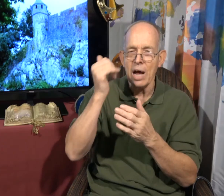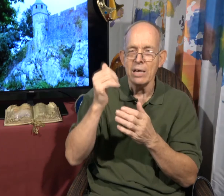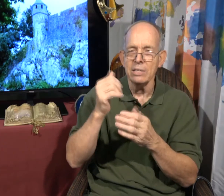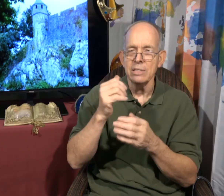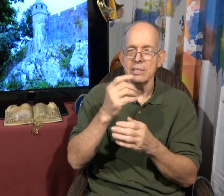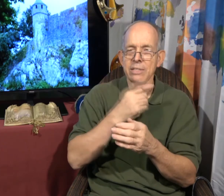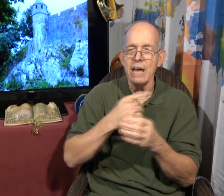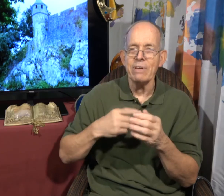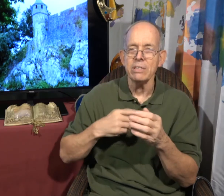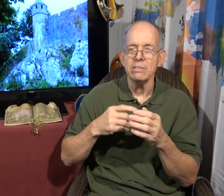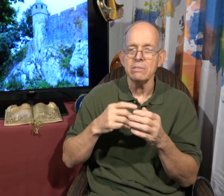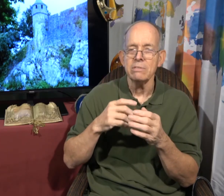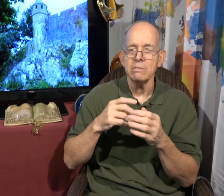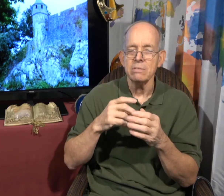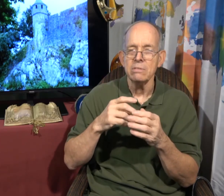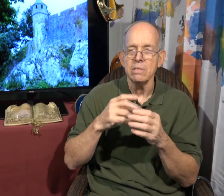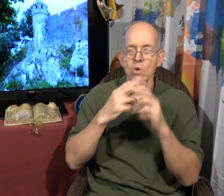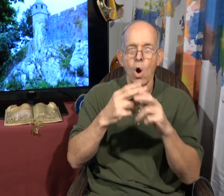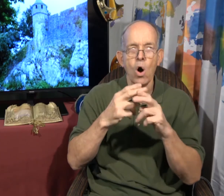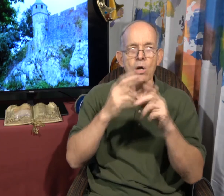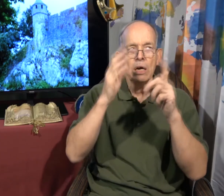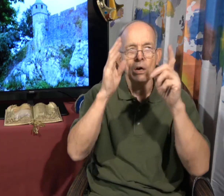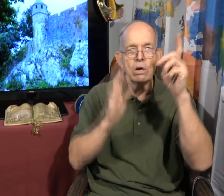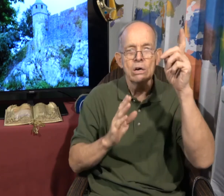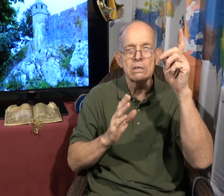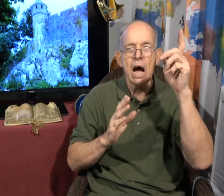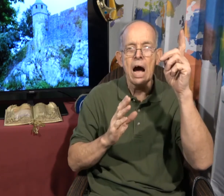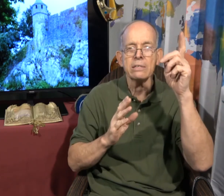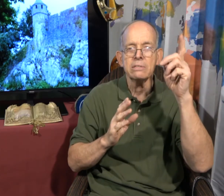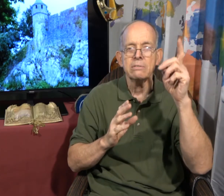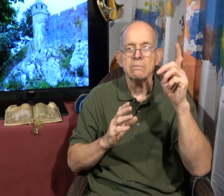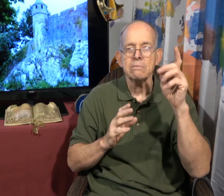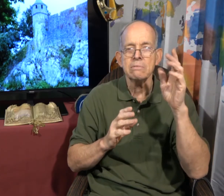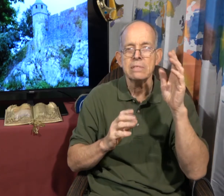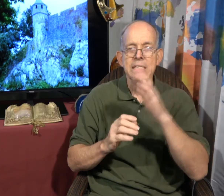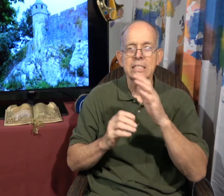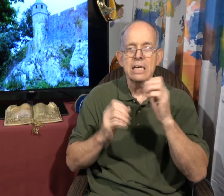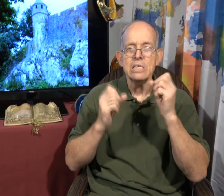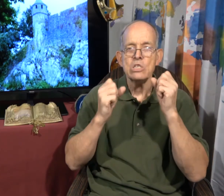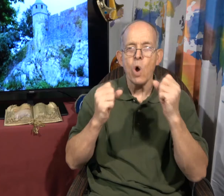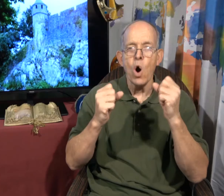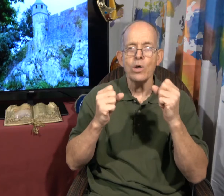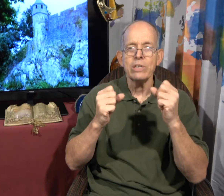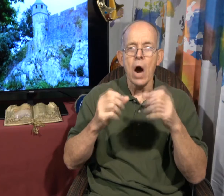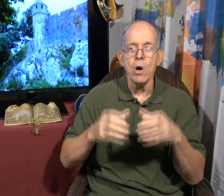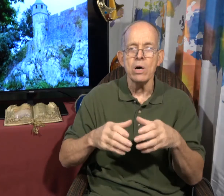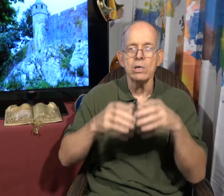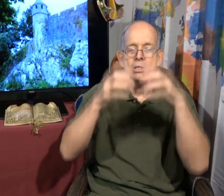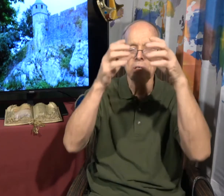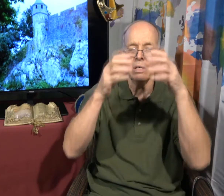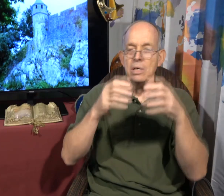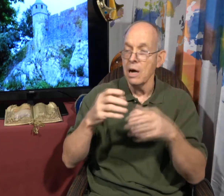from who attacked, get him through. That's right, David